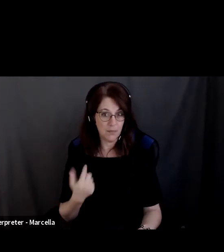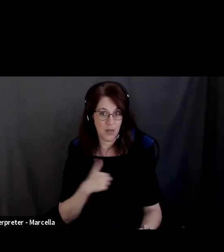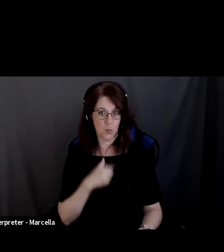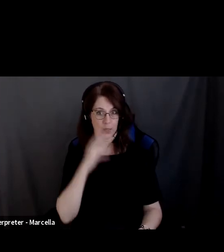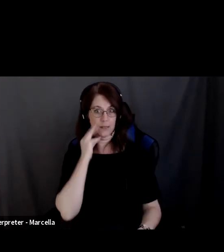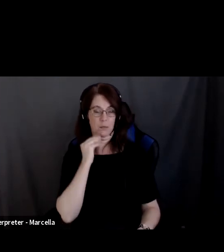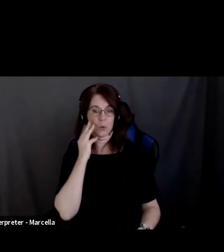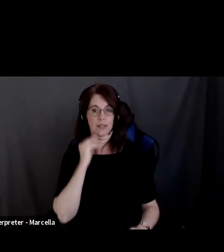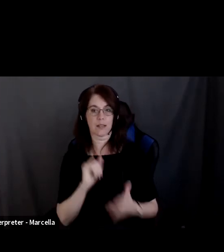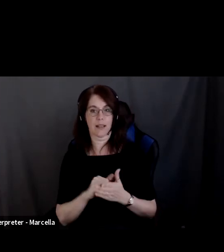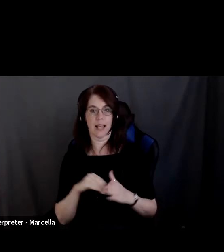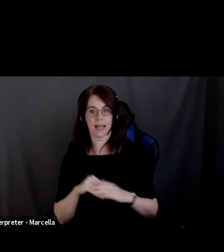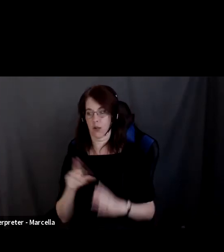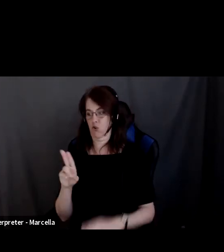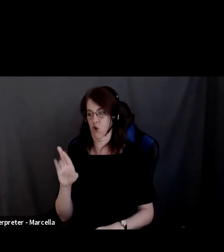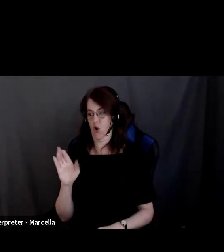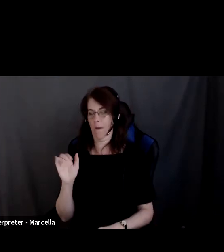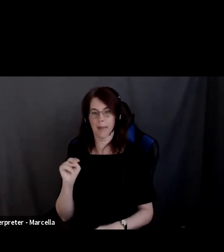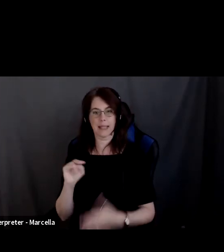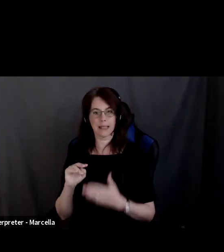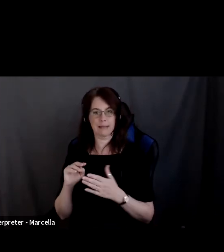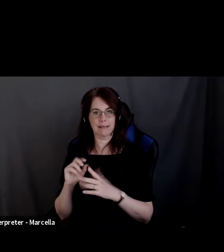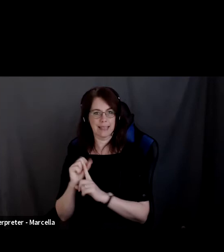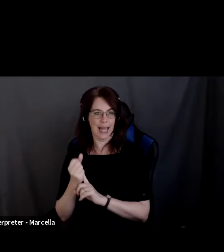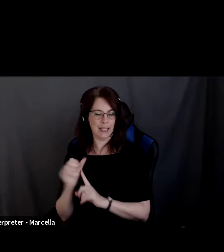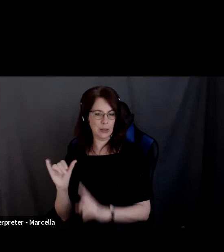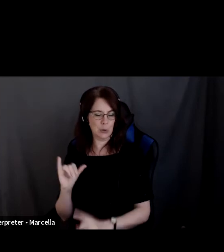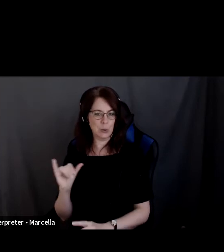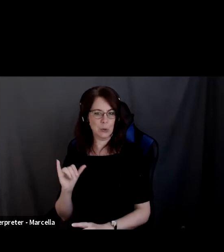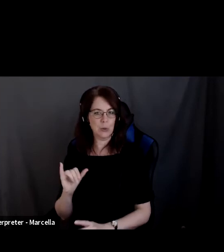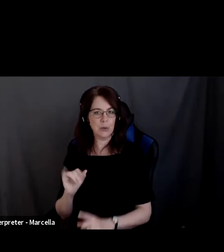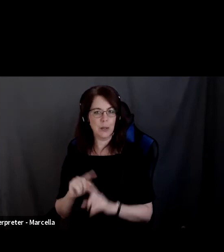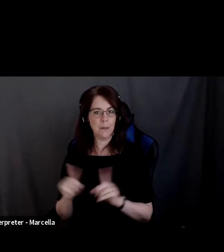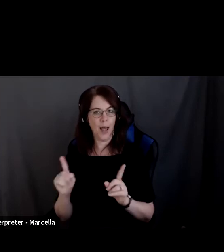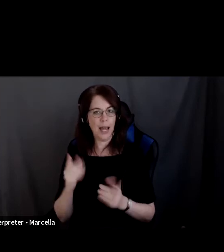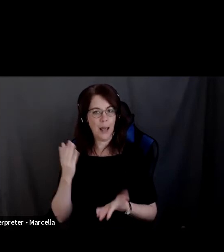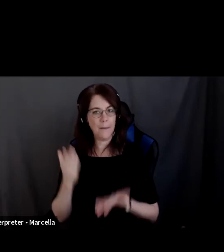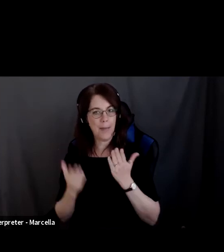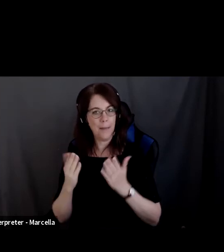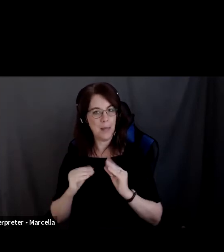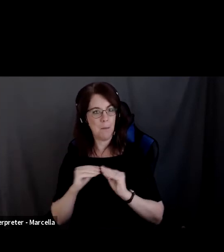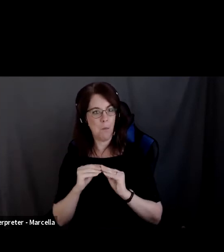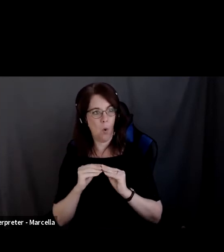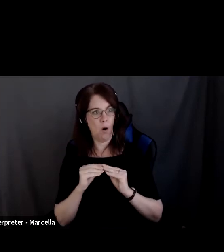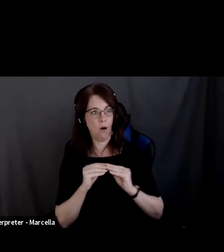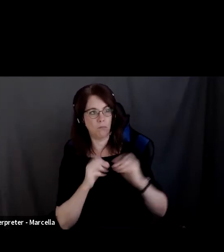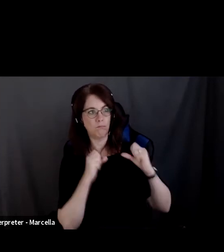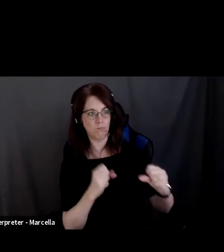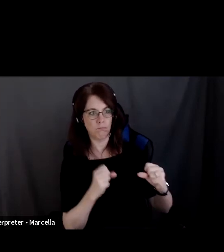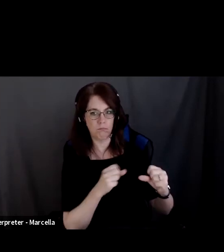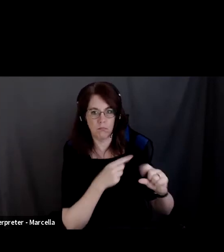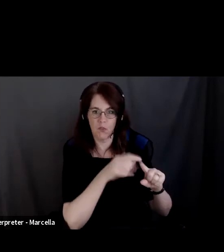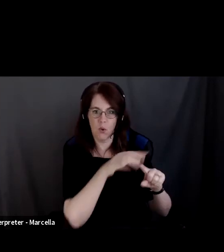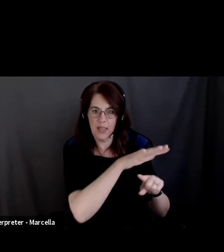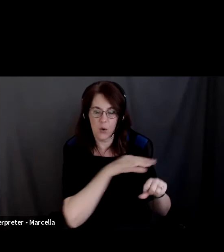experience in urban settings as well, but it may be more pervasive. And just coming into